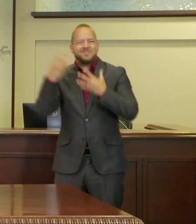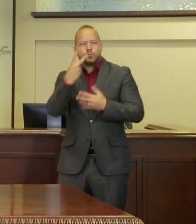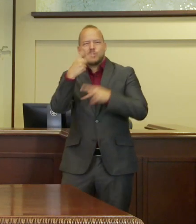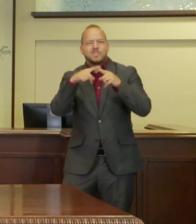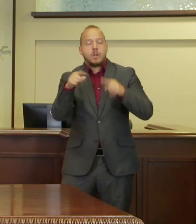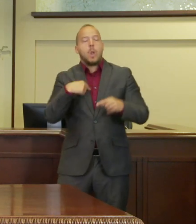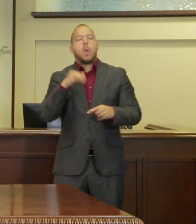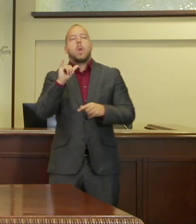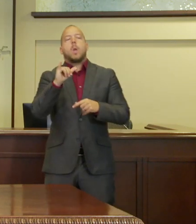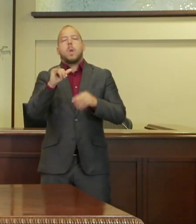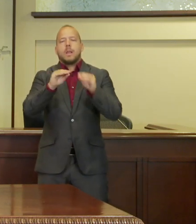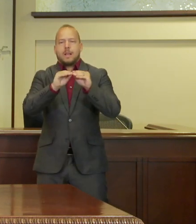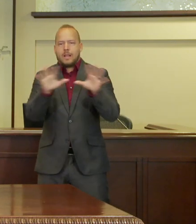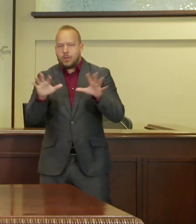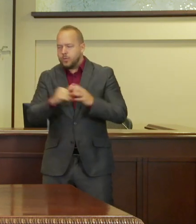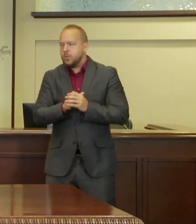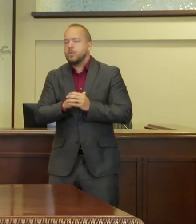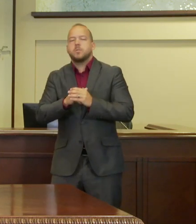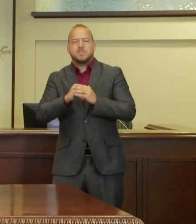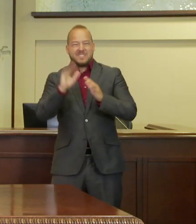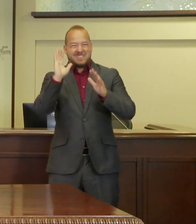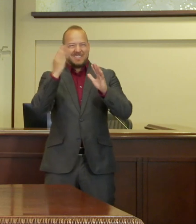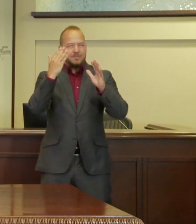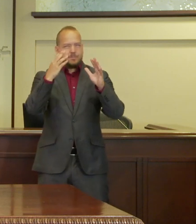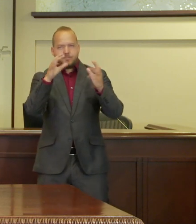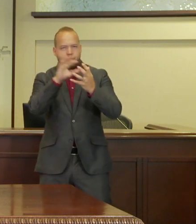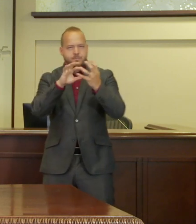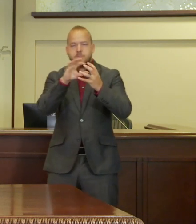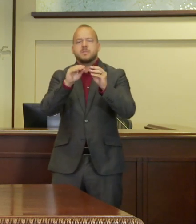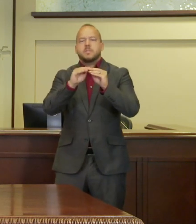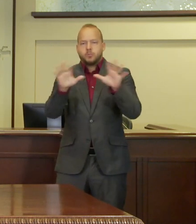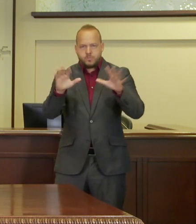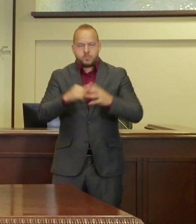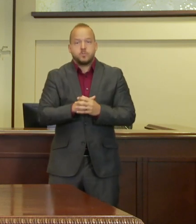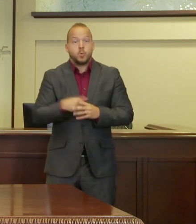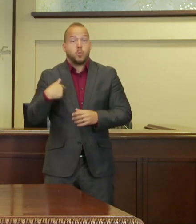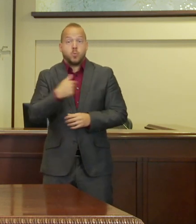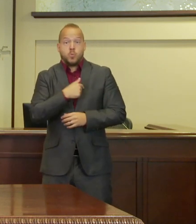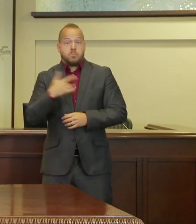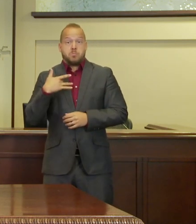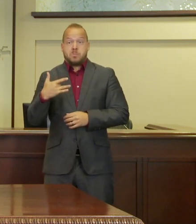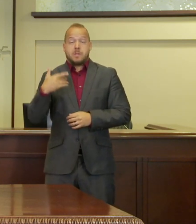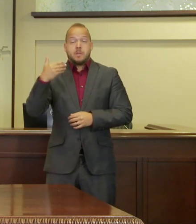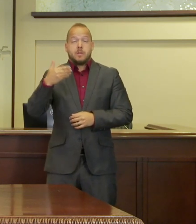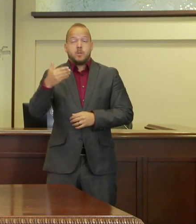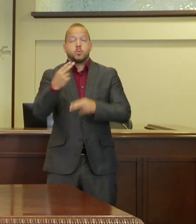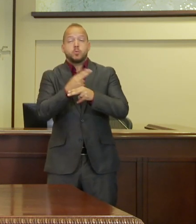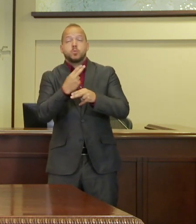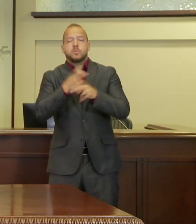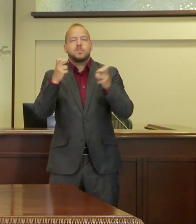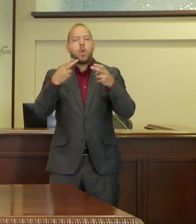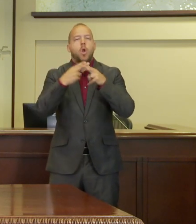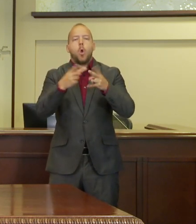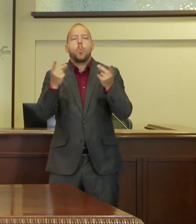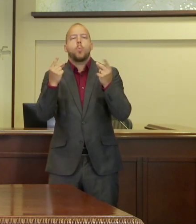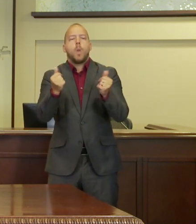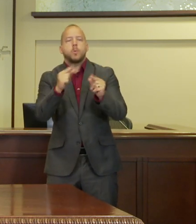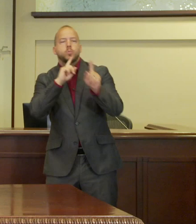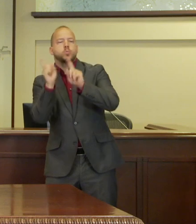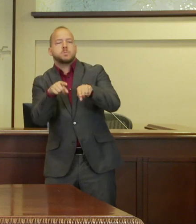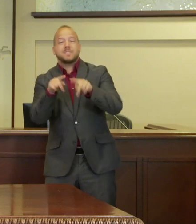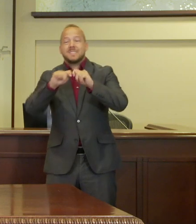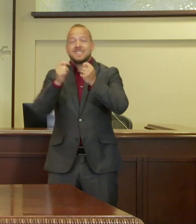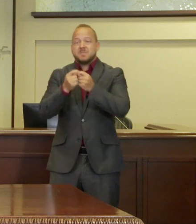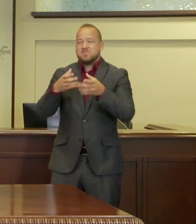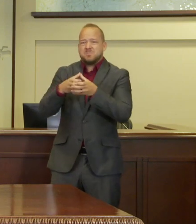apparently, and again, I've spent a little bit of time in the rapid response team as a command officer, so, you know, as I said